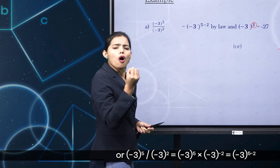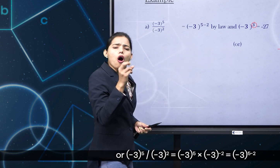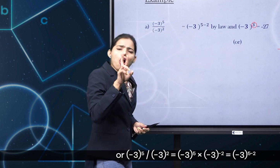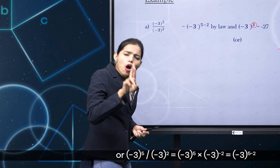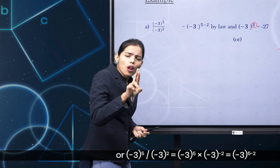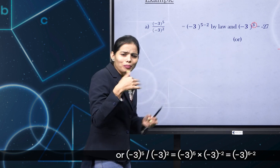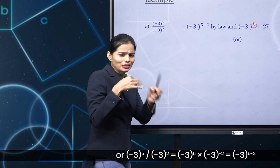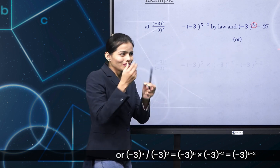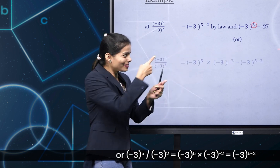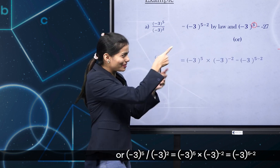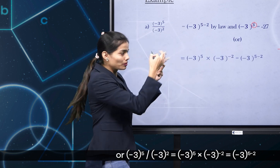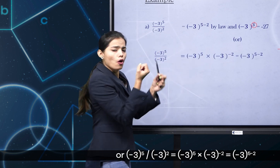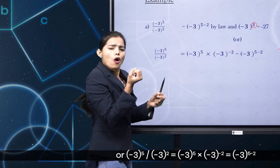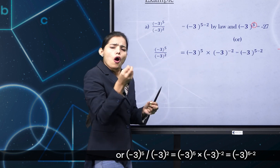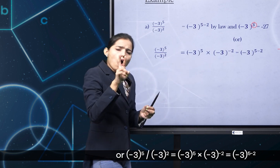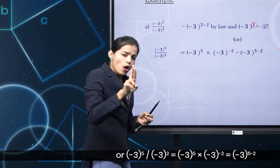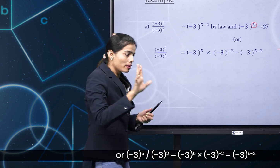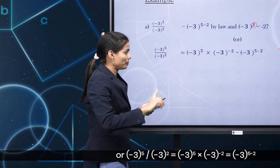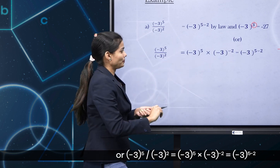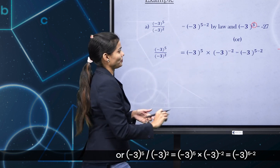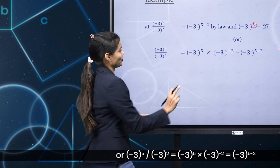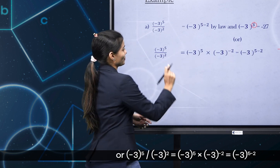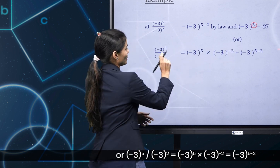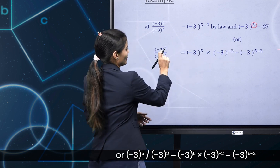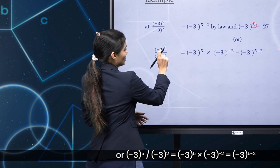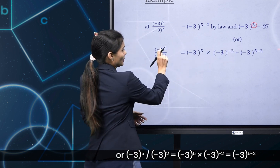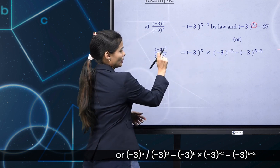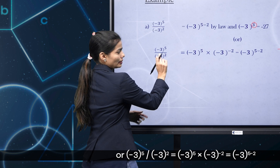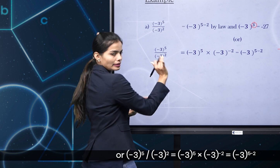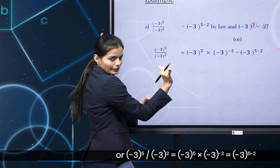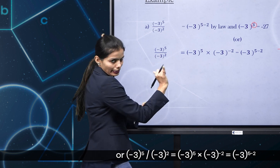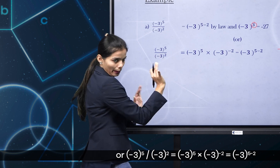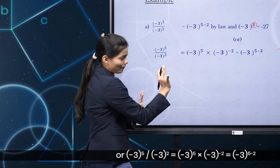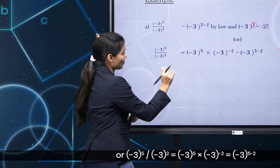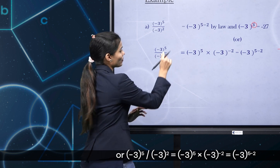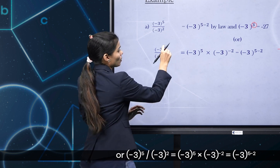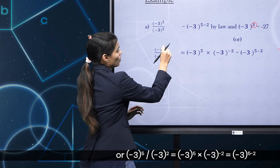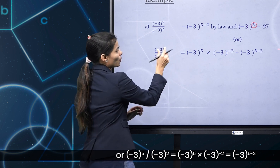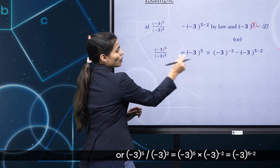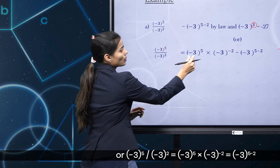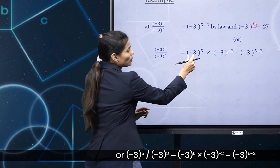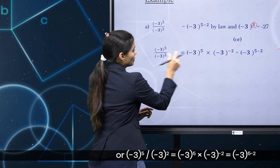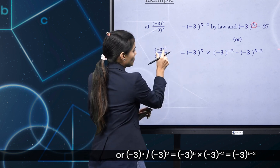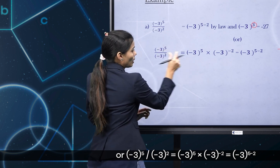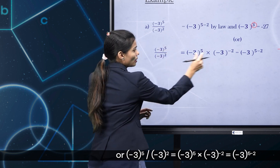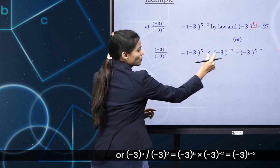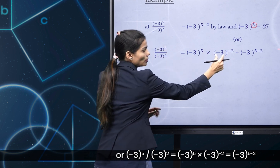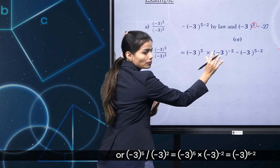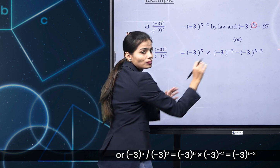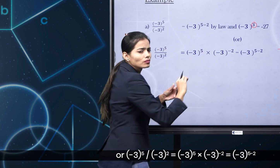Or minus 3 to the power 5 minus 3 to the power 2 is equal to minus 3 to the power 5 into minus